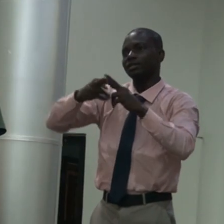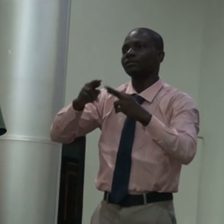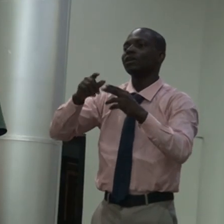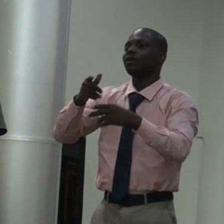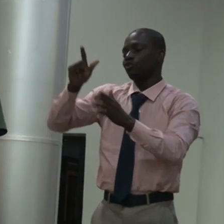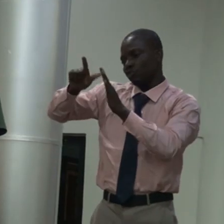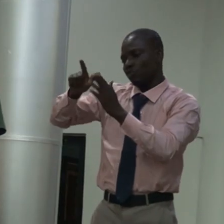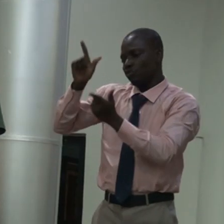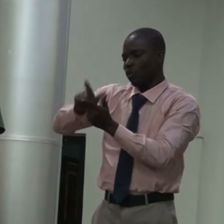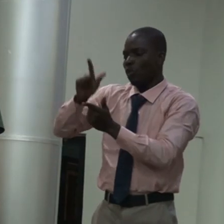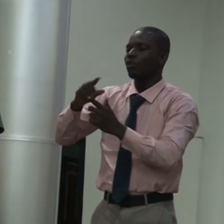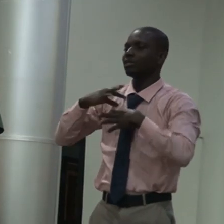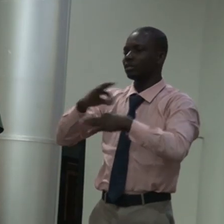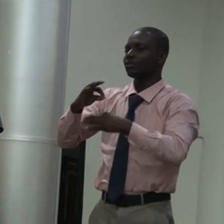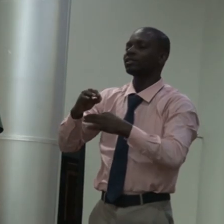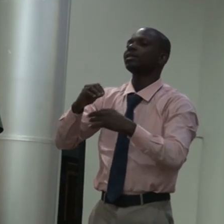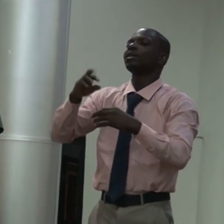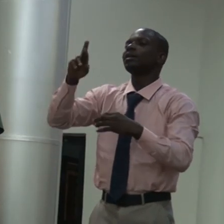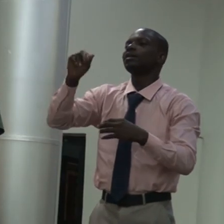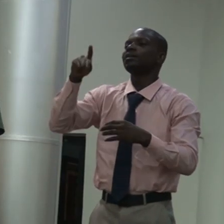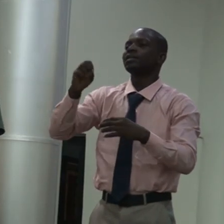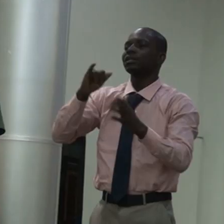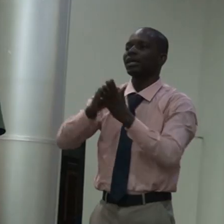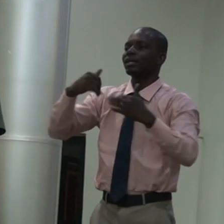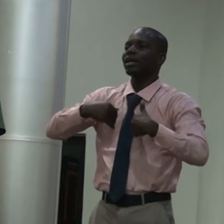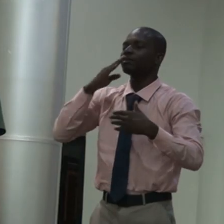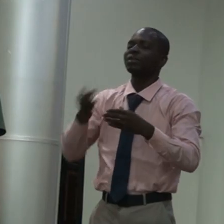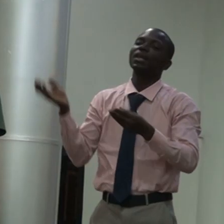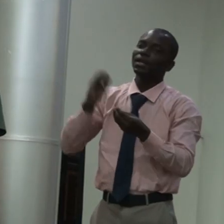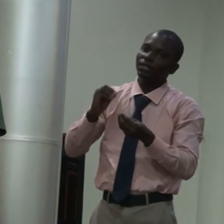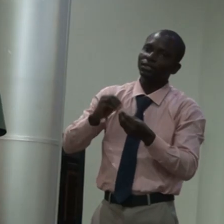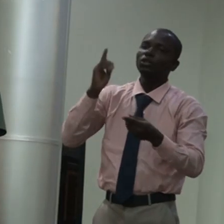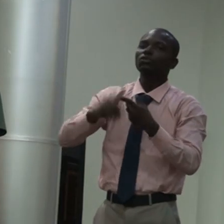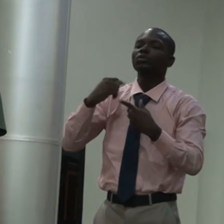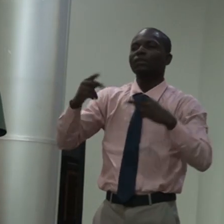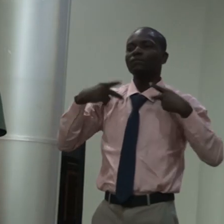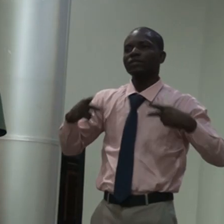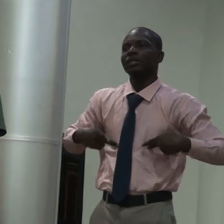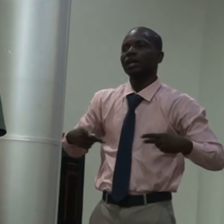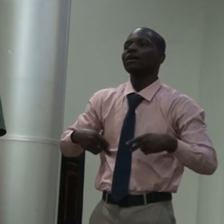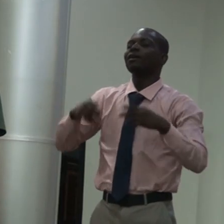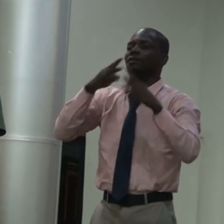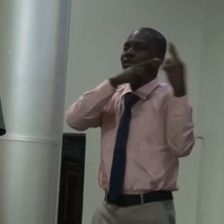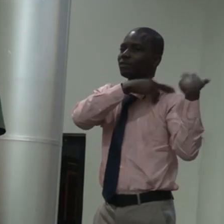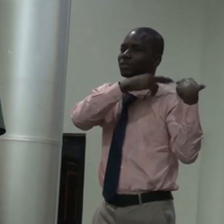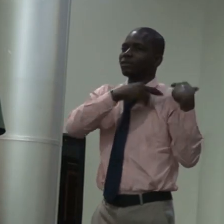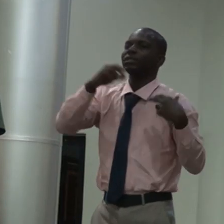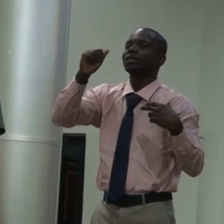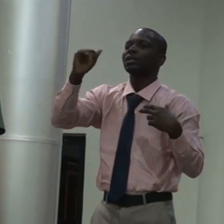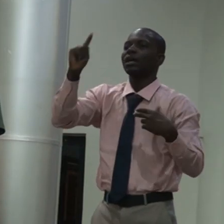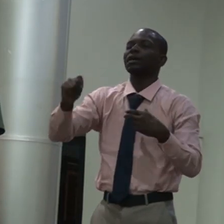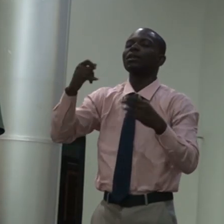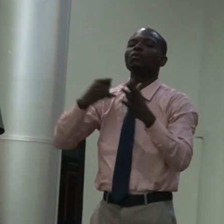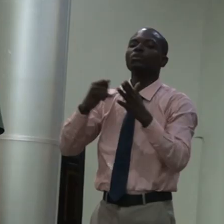low interest rates. So that has also been added to the Fiscal Responsibility Act. And we're